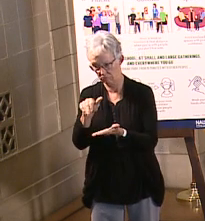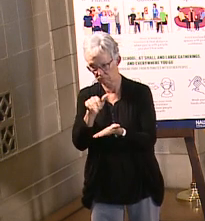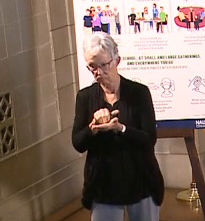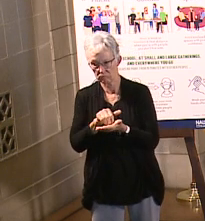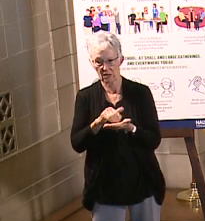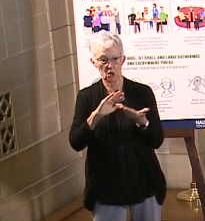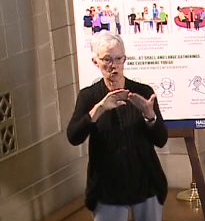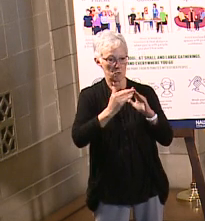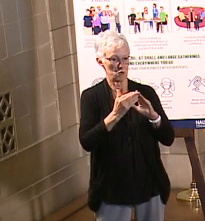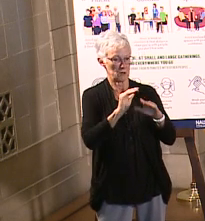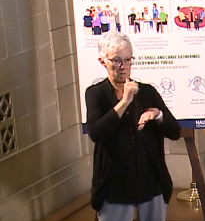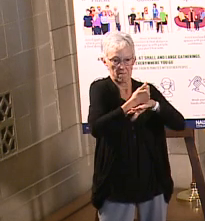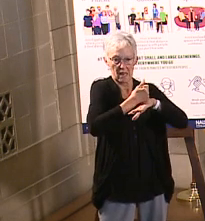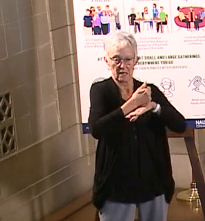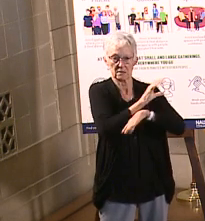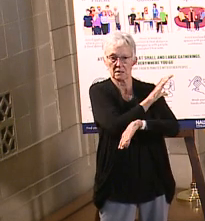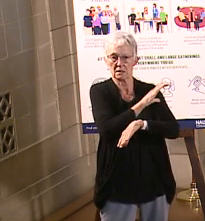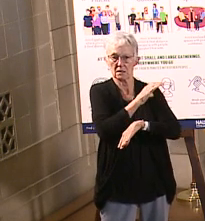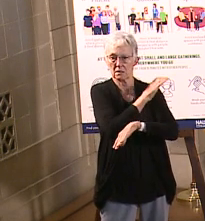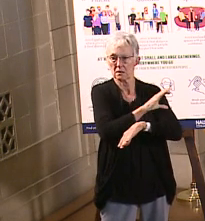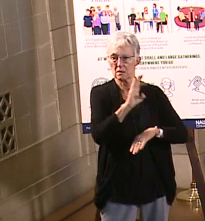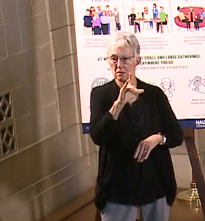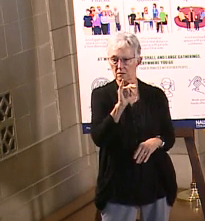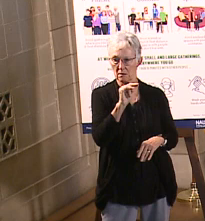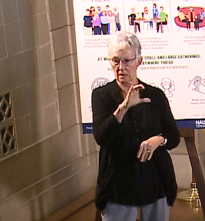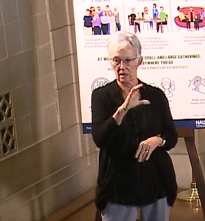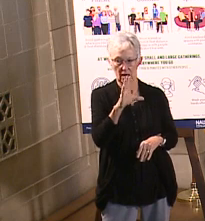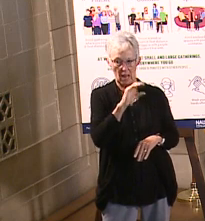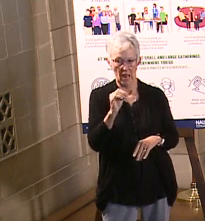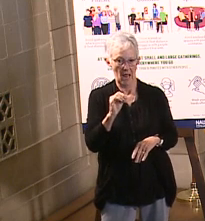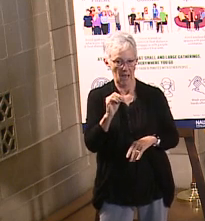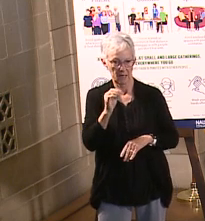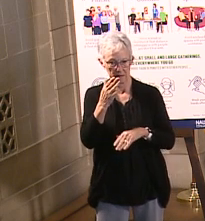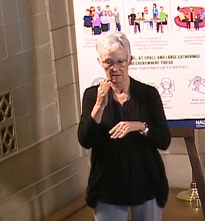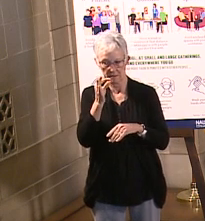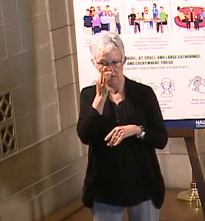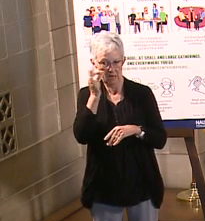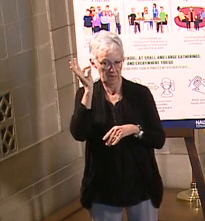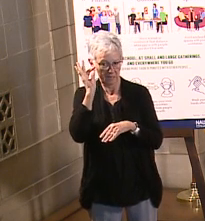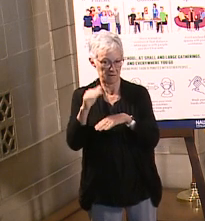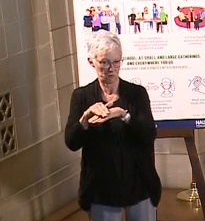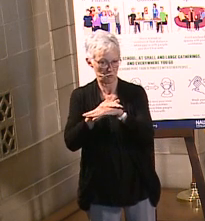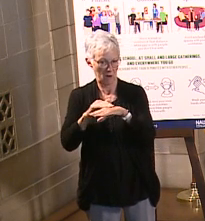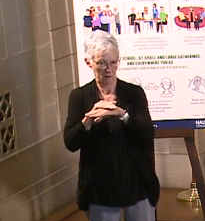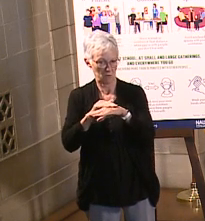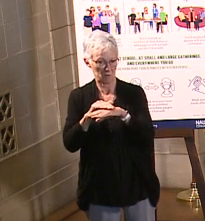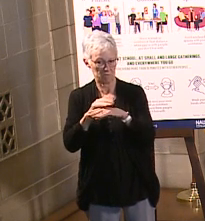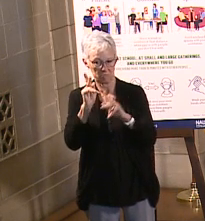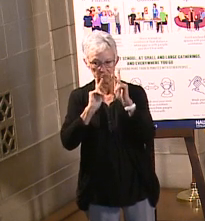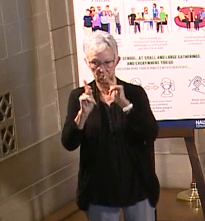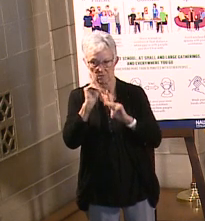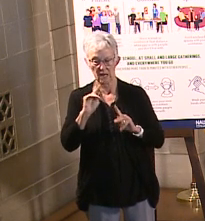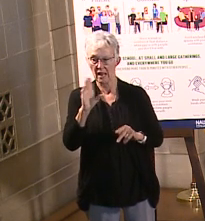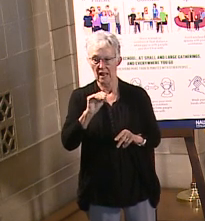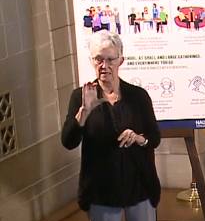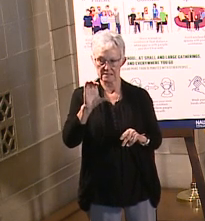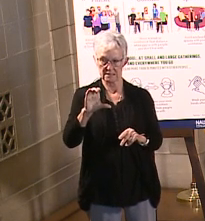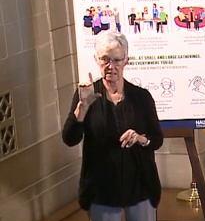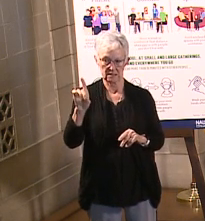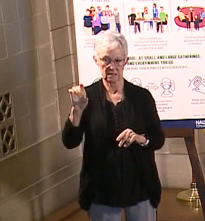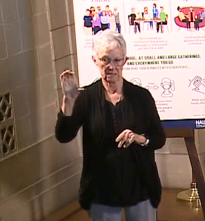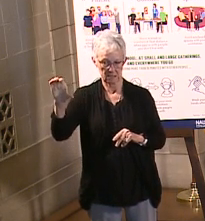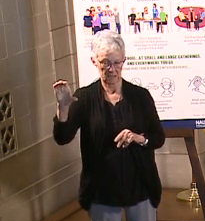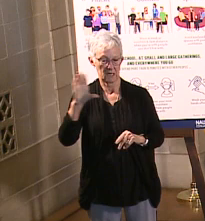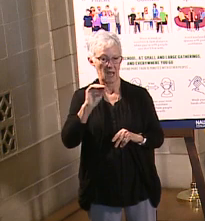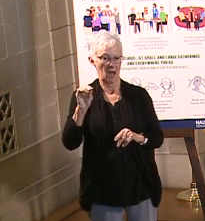community-based clinics, and health disparity tribal communities, as well as the CDC and Operation Warp Speed and the United States